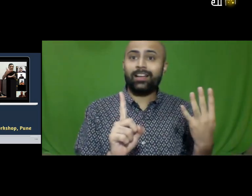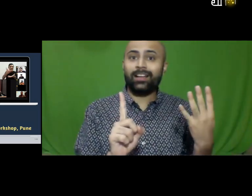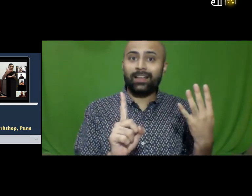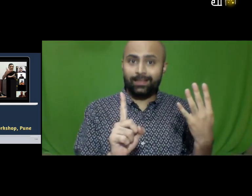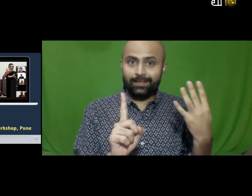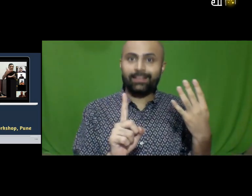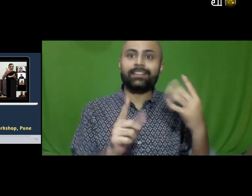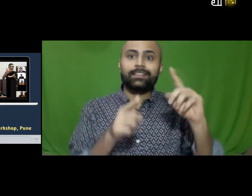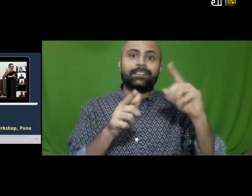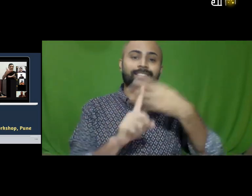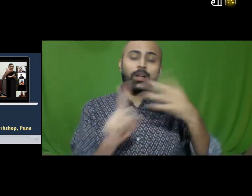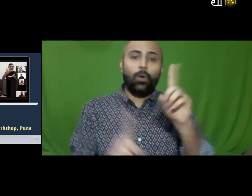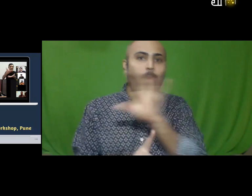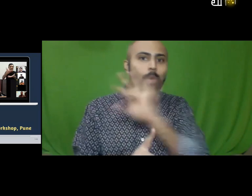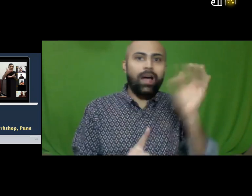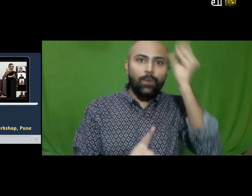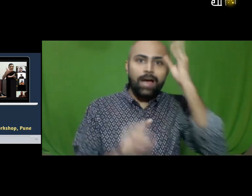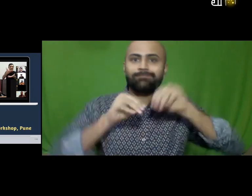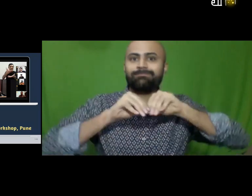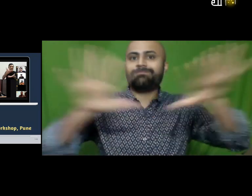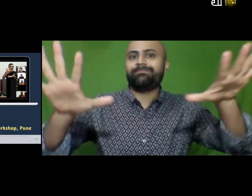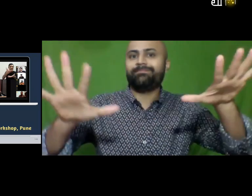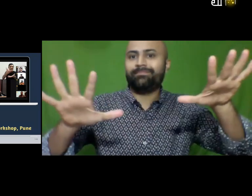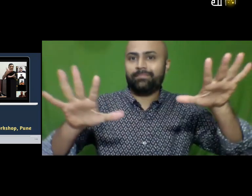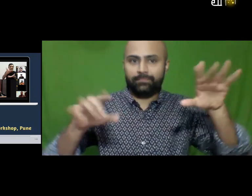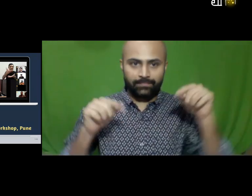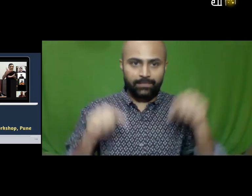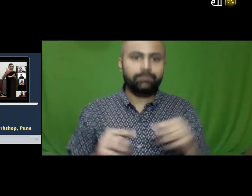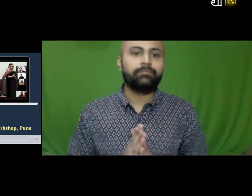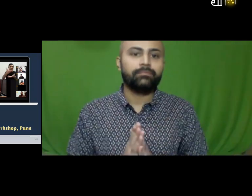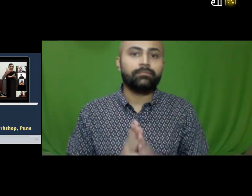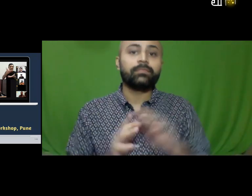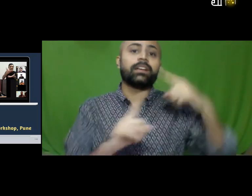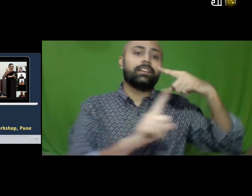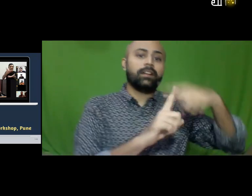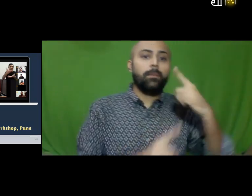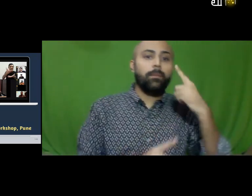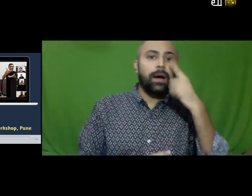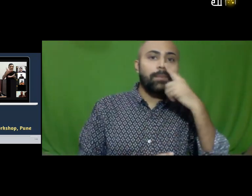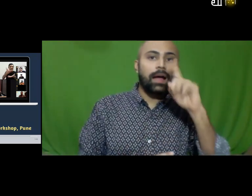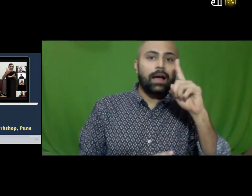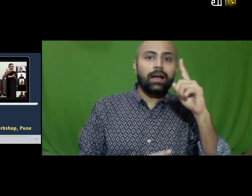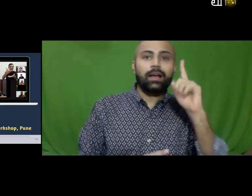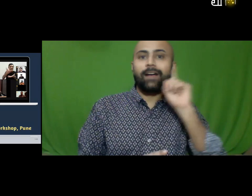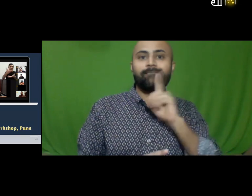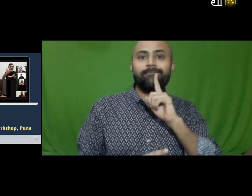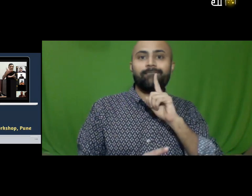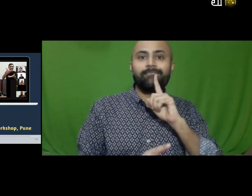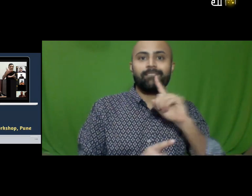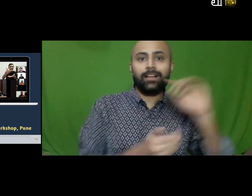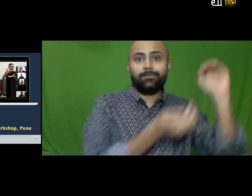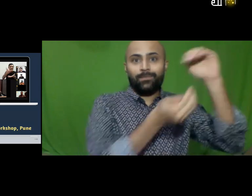So it became a lot clear. And also the whole week of the